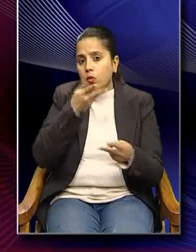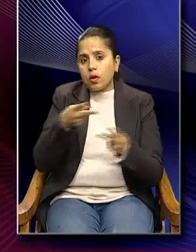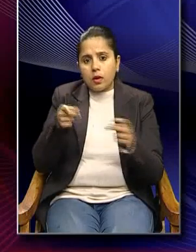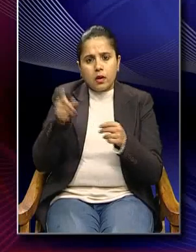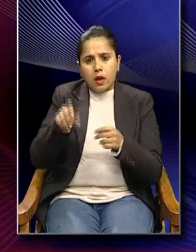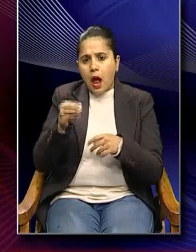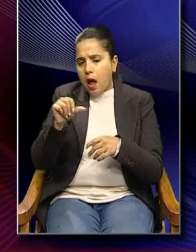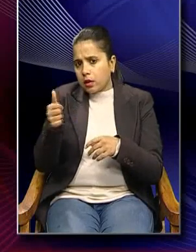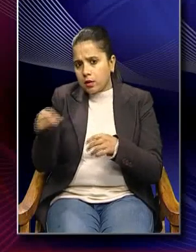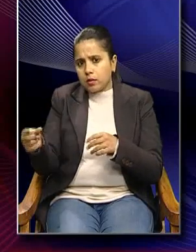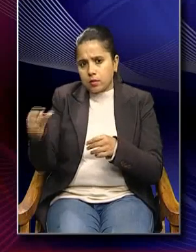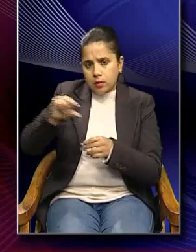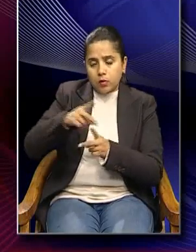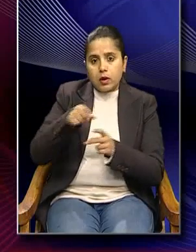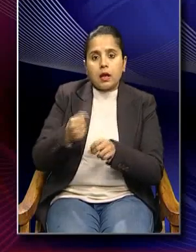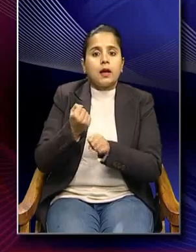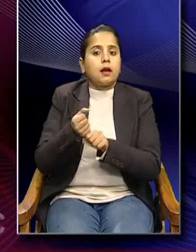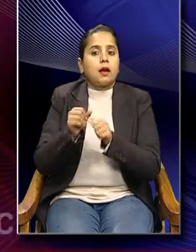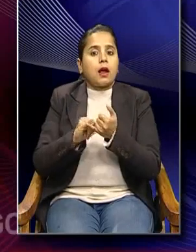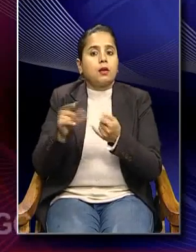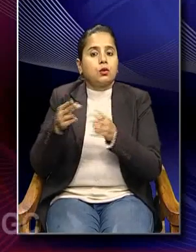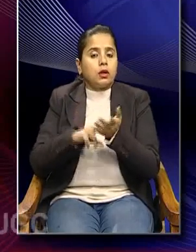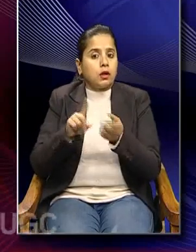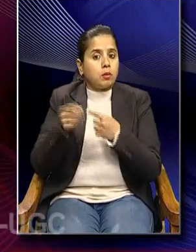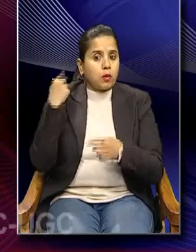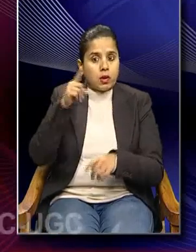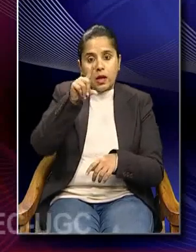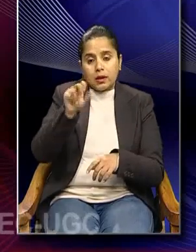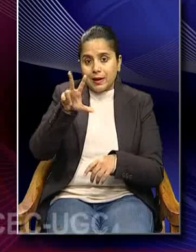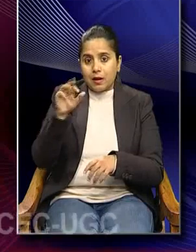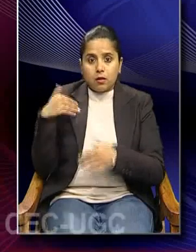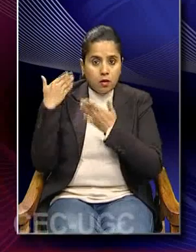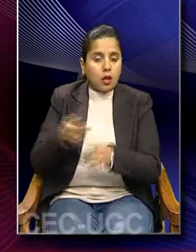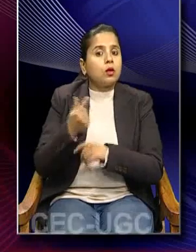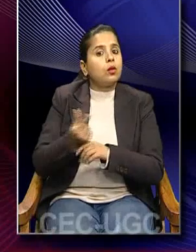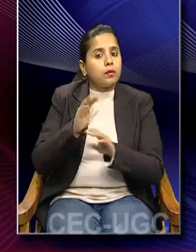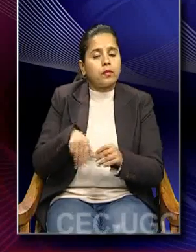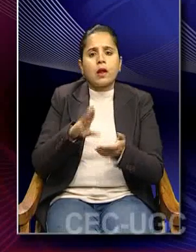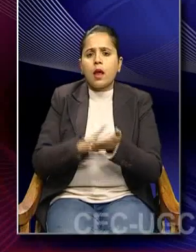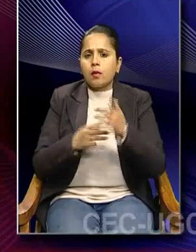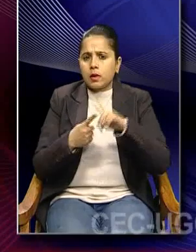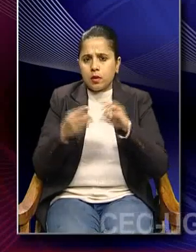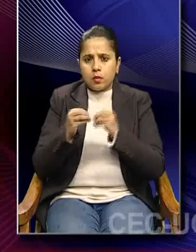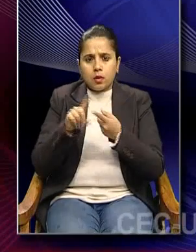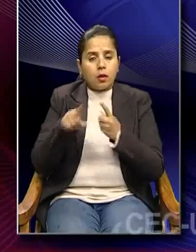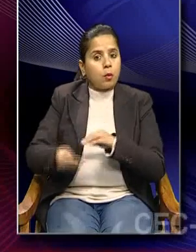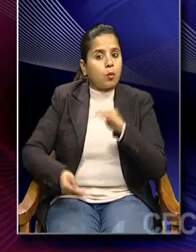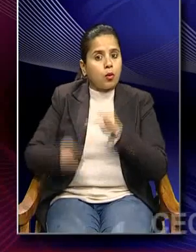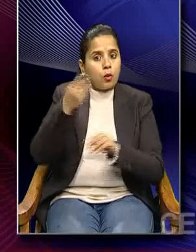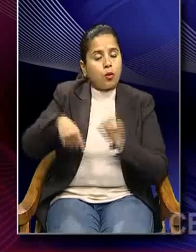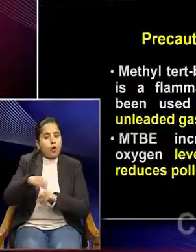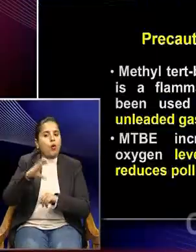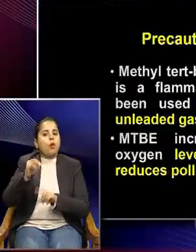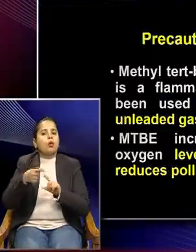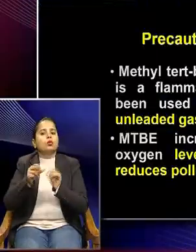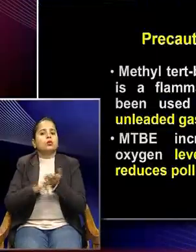for unleaded gasoline since 1980s. Now this MTBE increases the octane